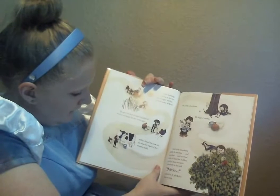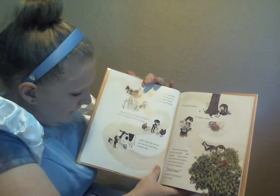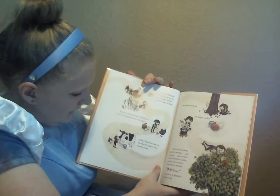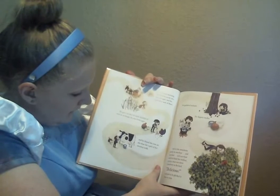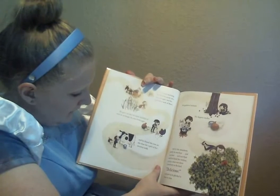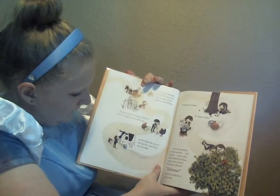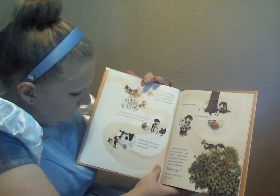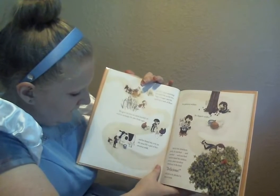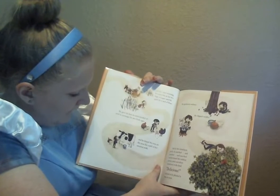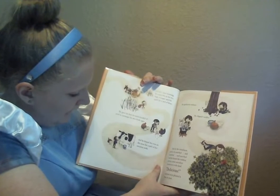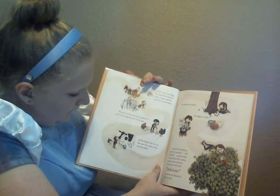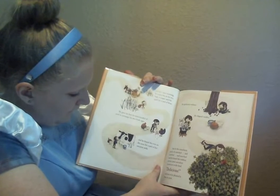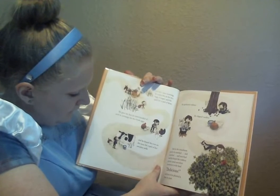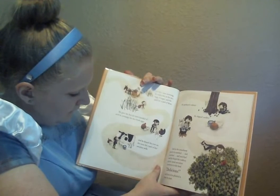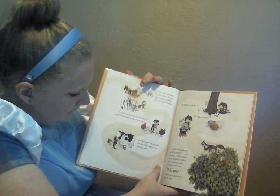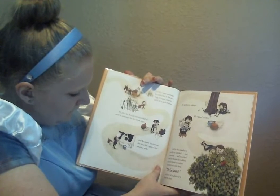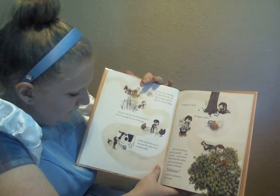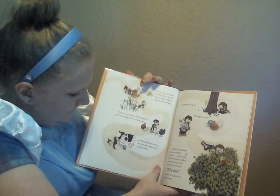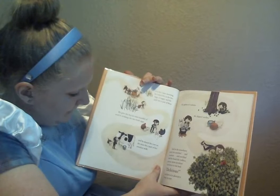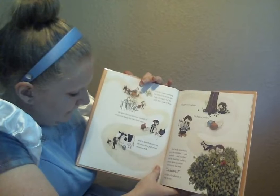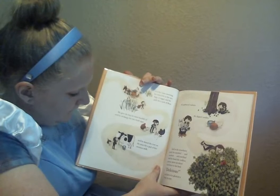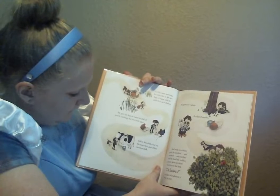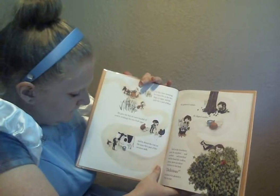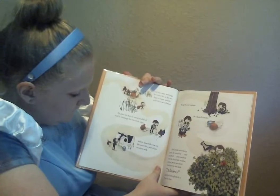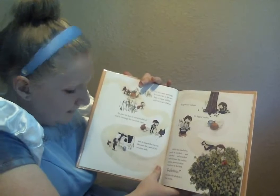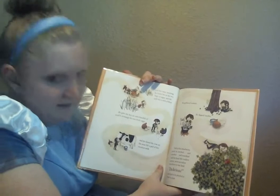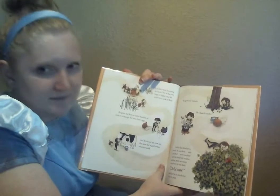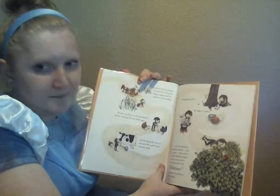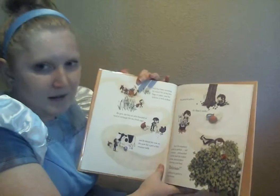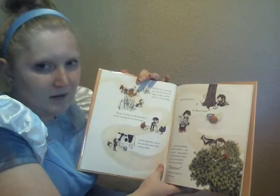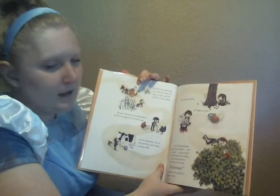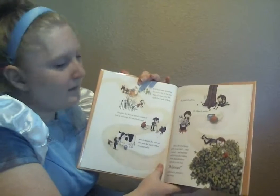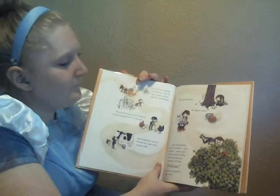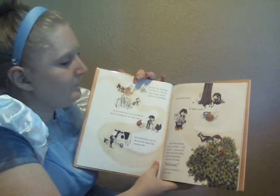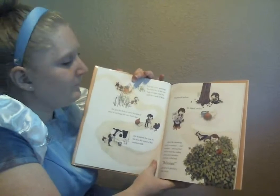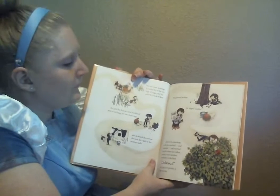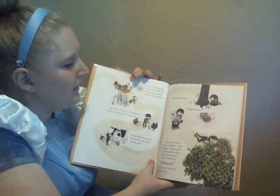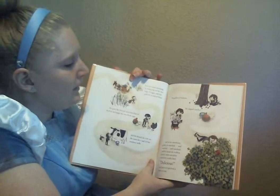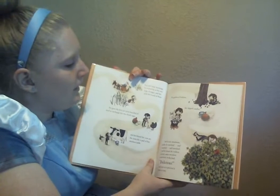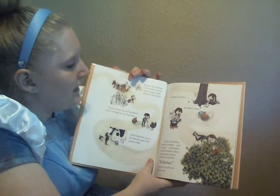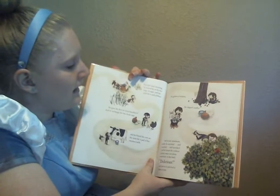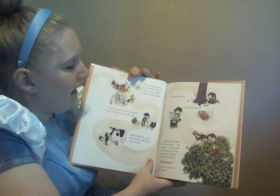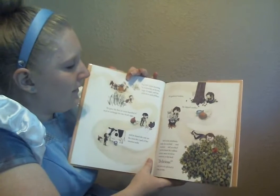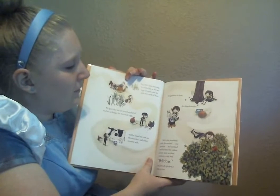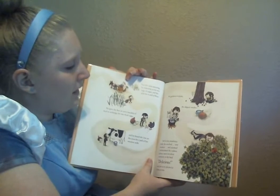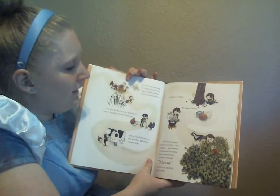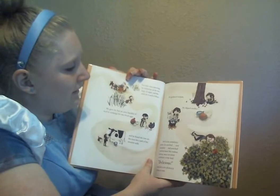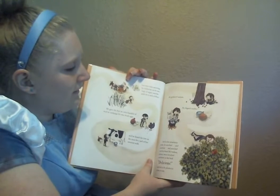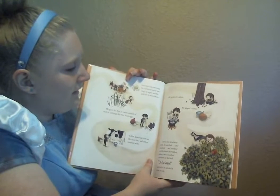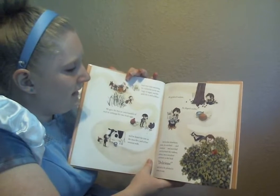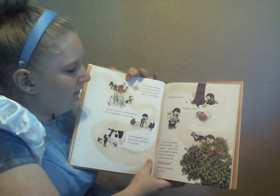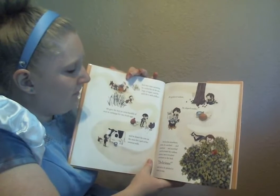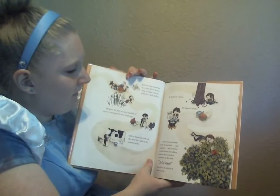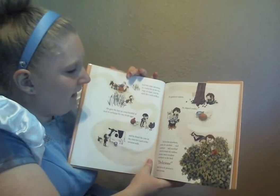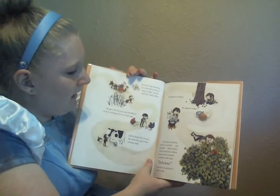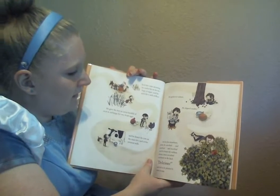And he kissed the cow on the nose for a pail of her sweetest milk. He gathered walnuts, he dipped